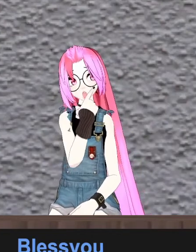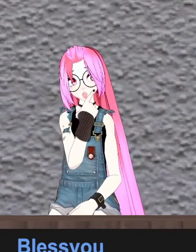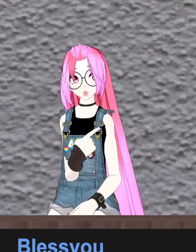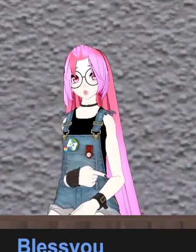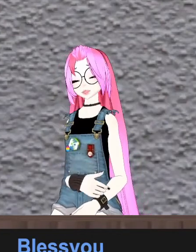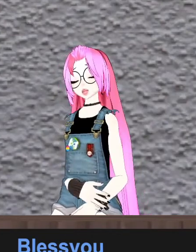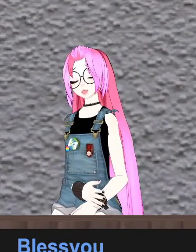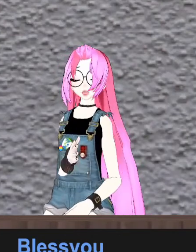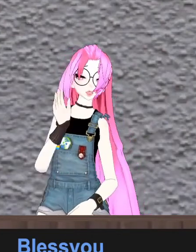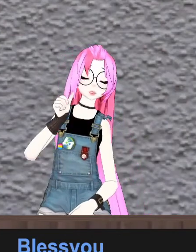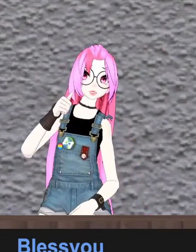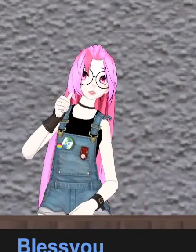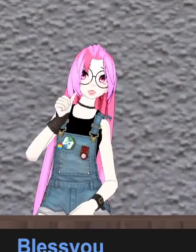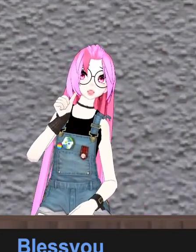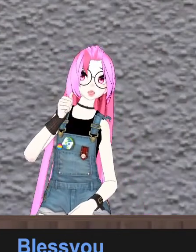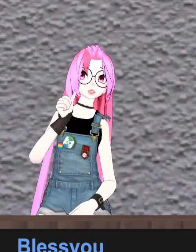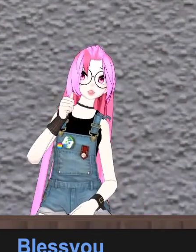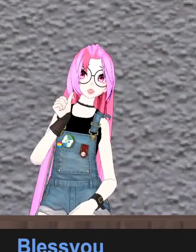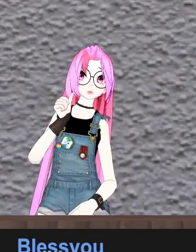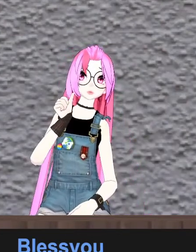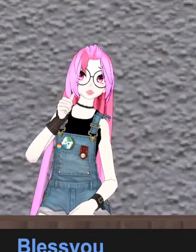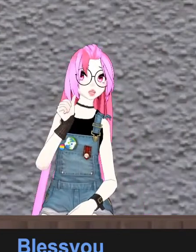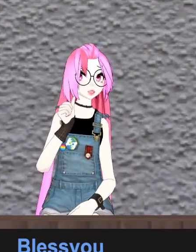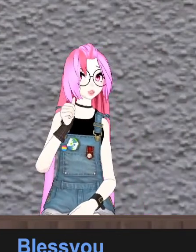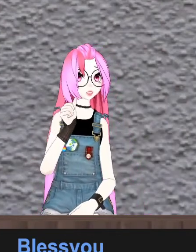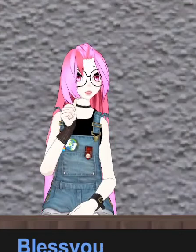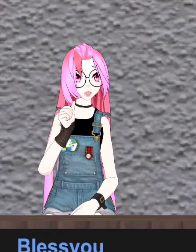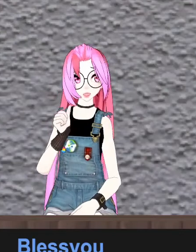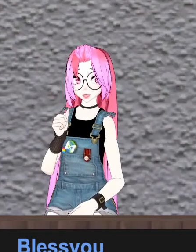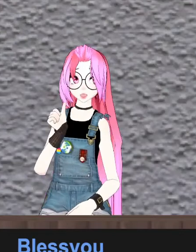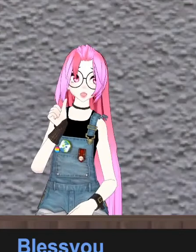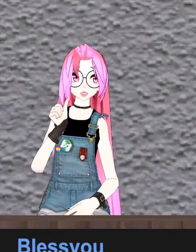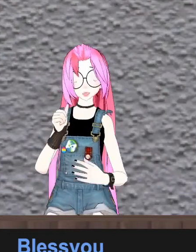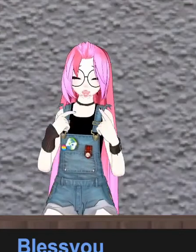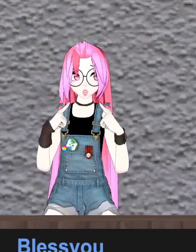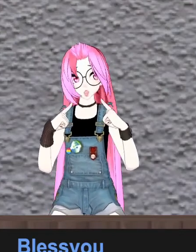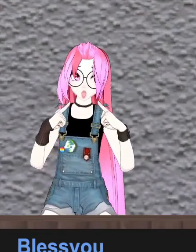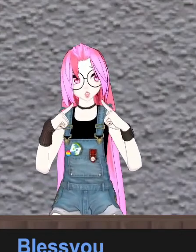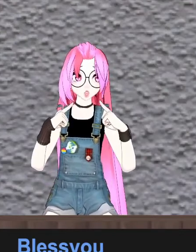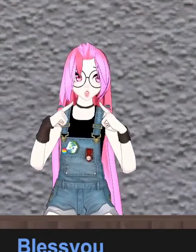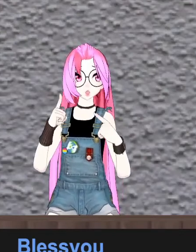eyes. Alex, she has a hand on her cheek because it means dimples, because when she smiles, she has